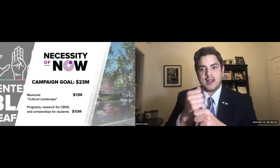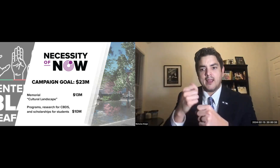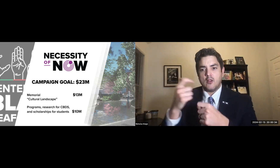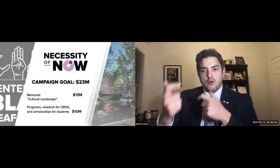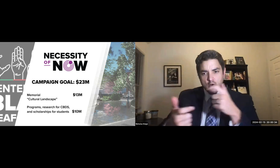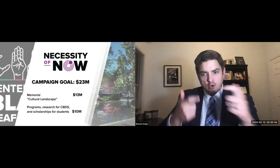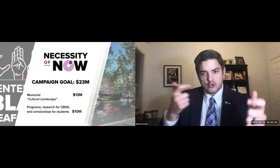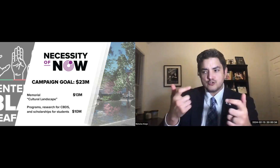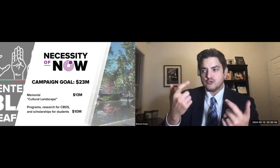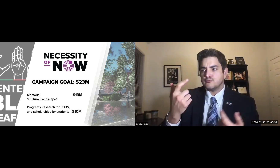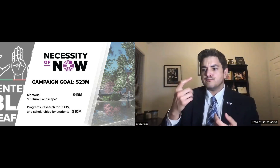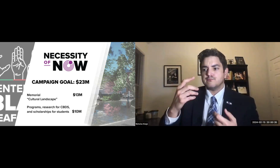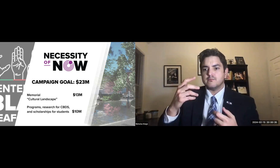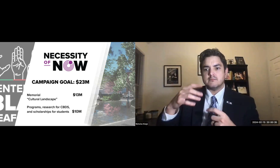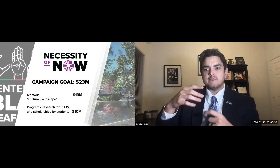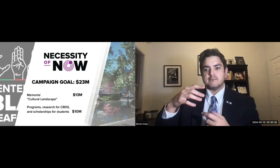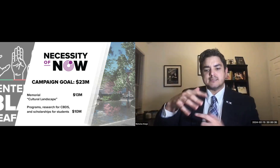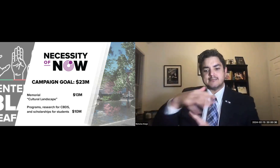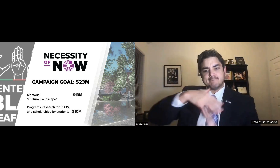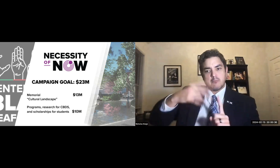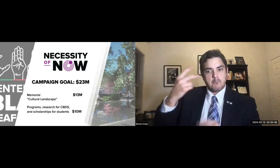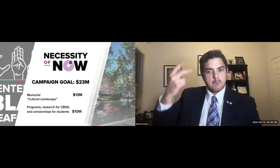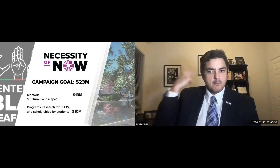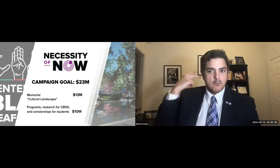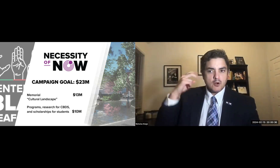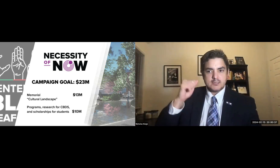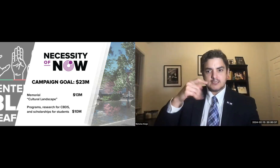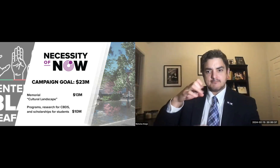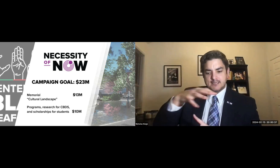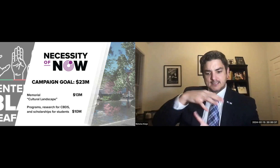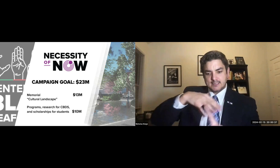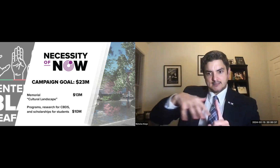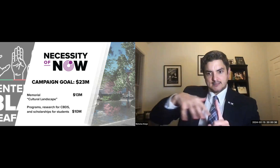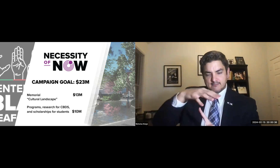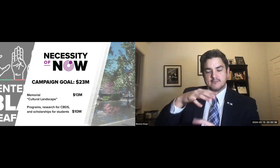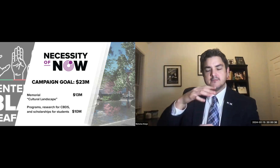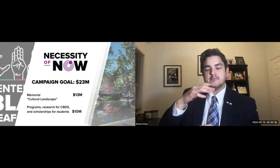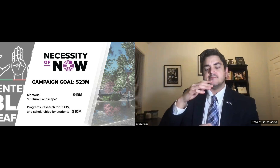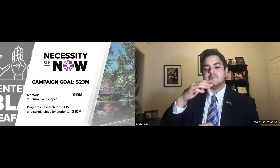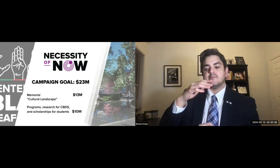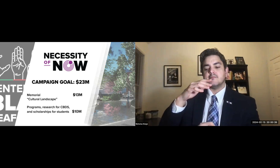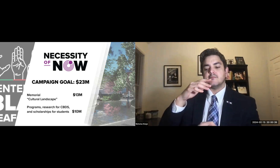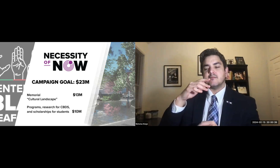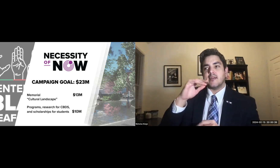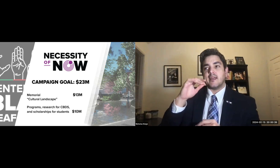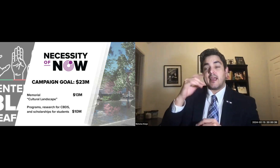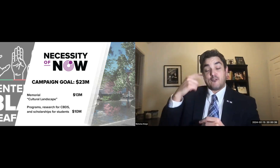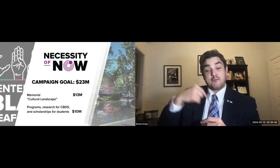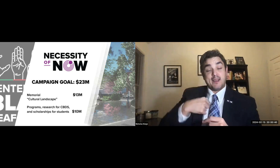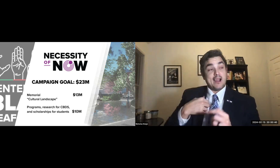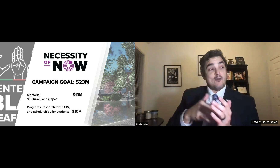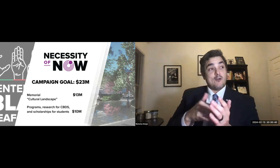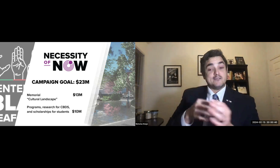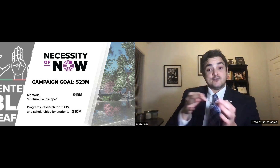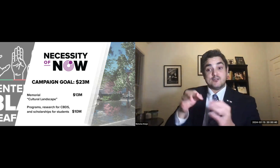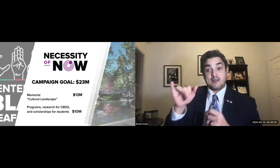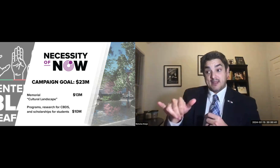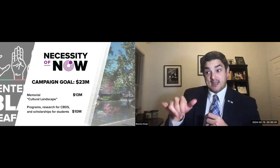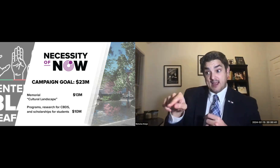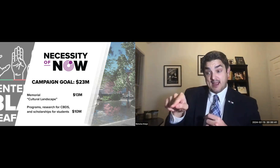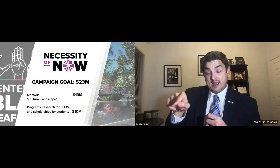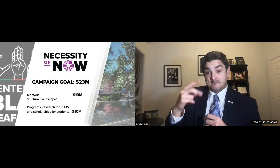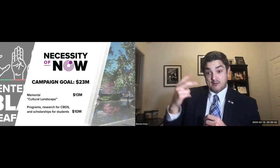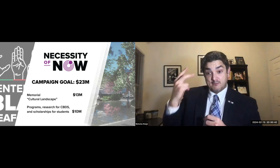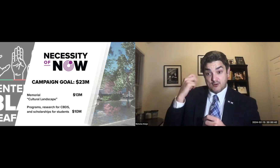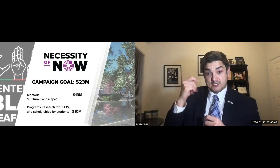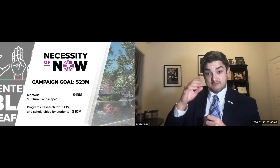Board of Education and how this set precedent for that. We want to have a memorial space on our campus